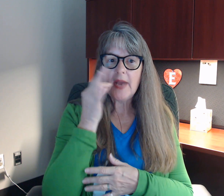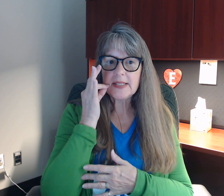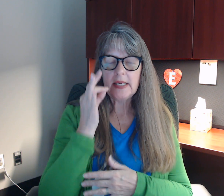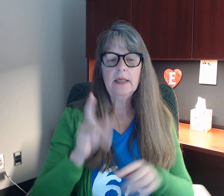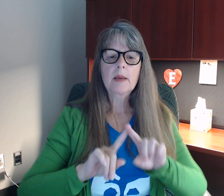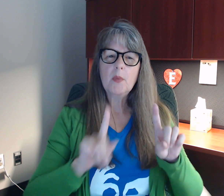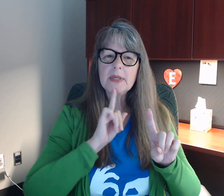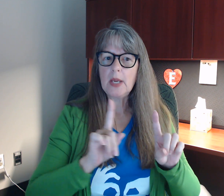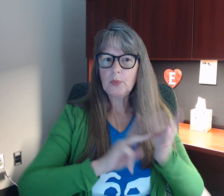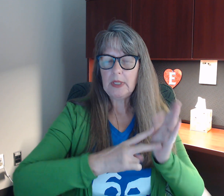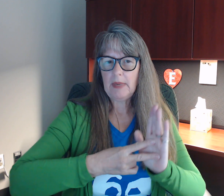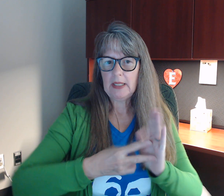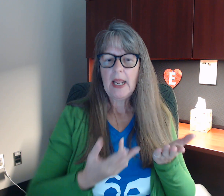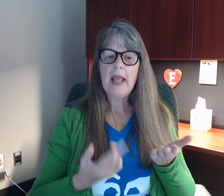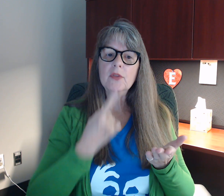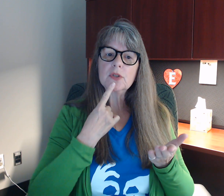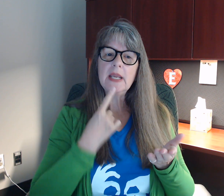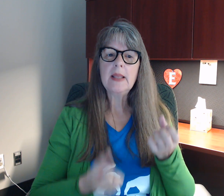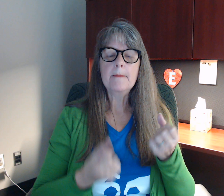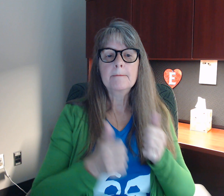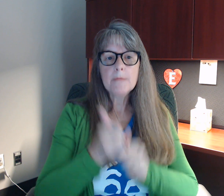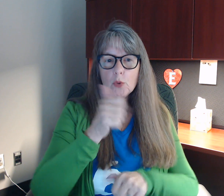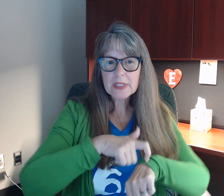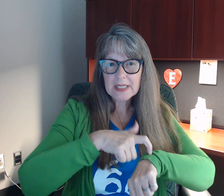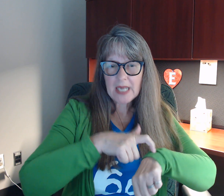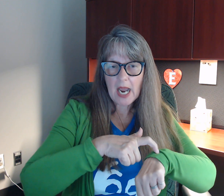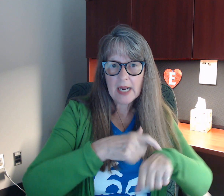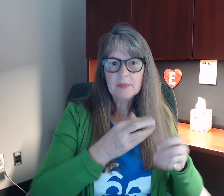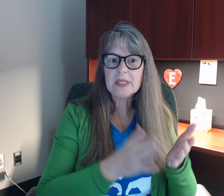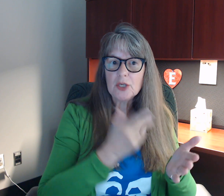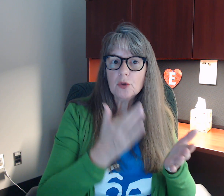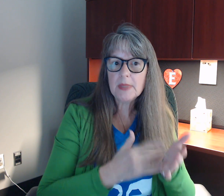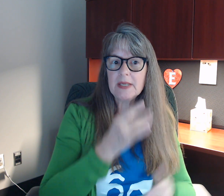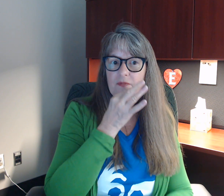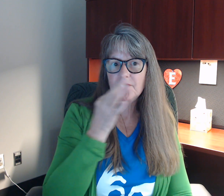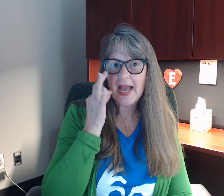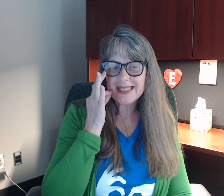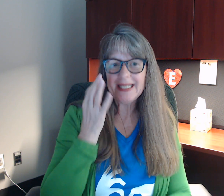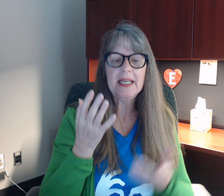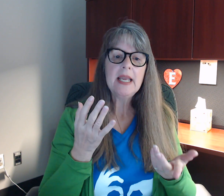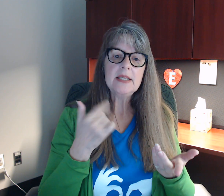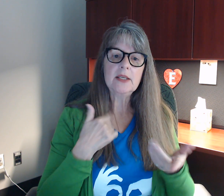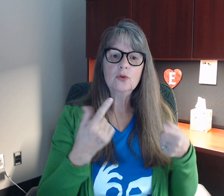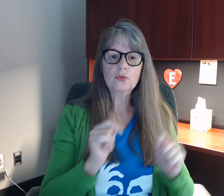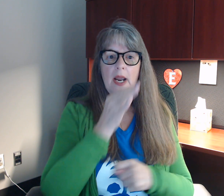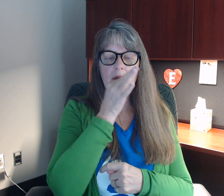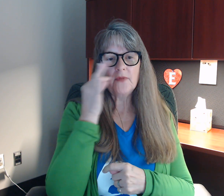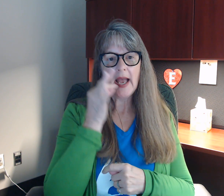fasting. But what does that really mean? And they're saying that most of the time, this intermittent fasting is that you try to fast